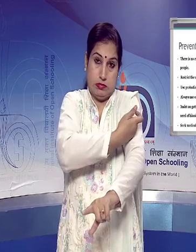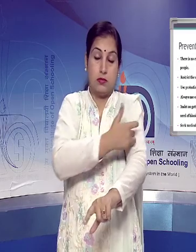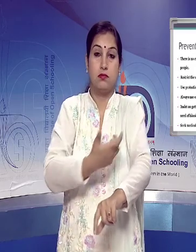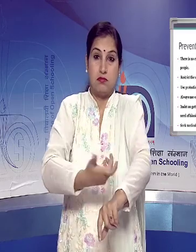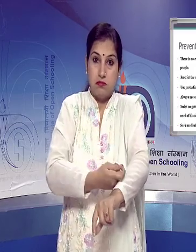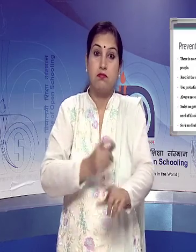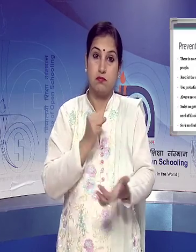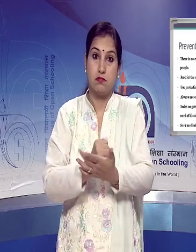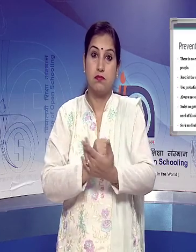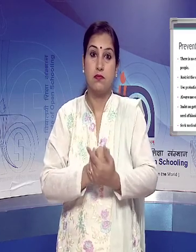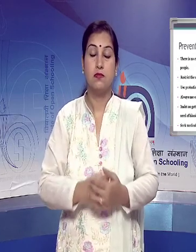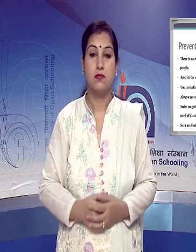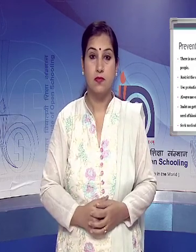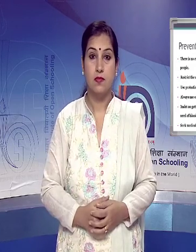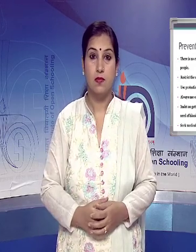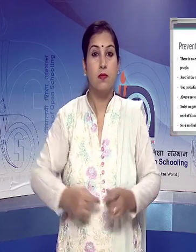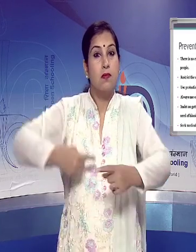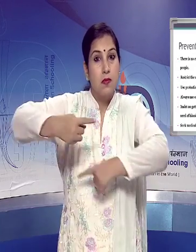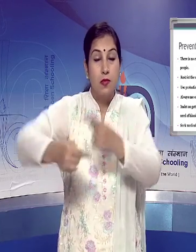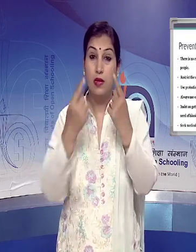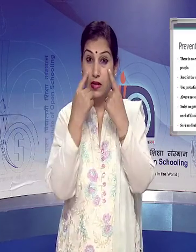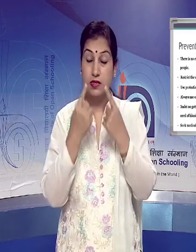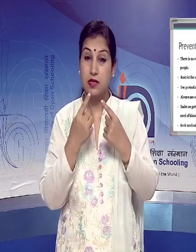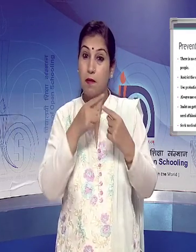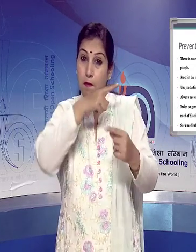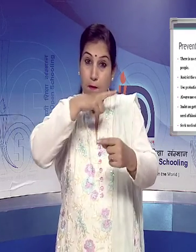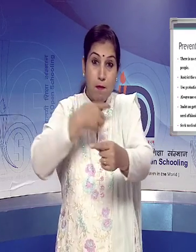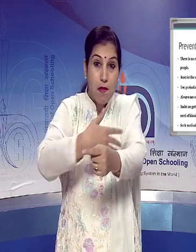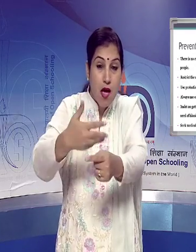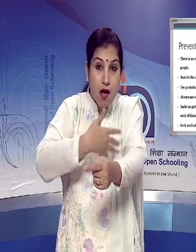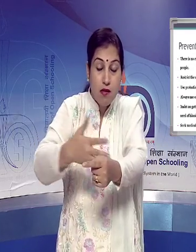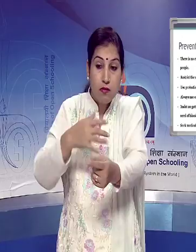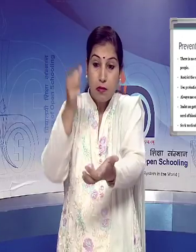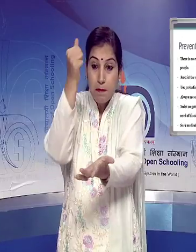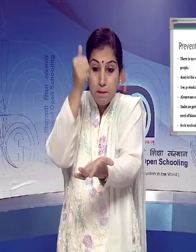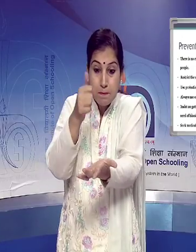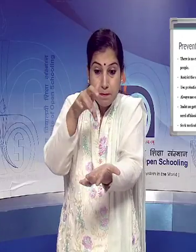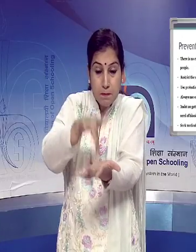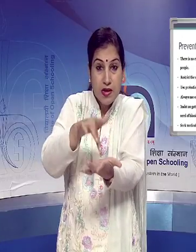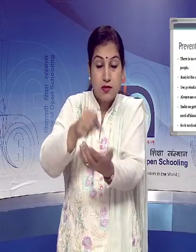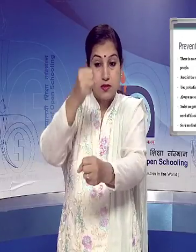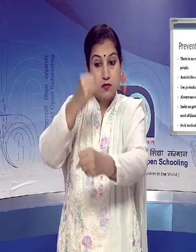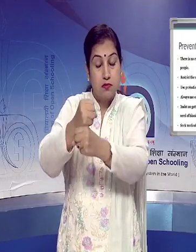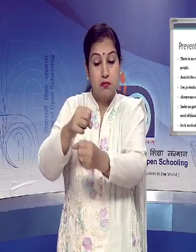Insist on getting properly tested blood from registered blood banks when in need of